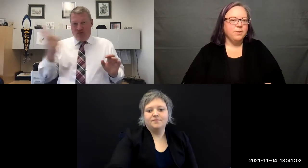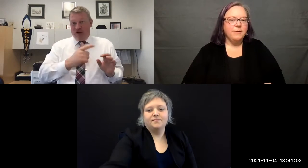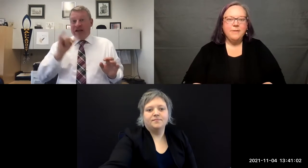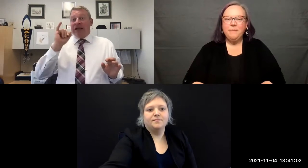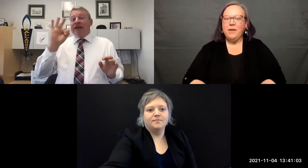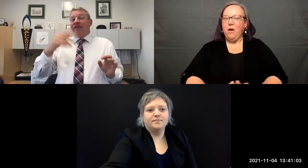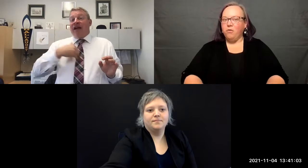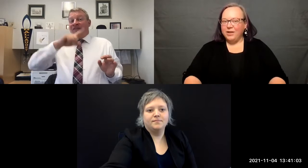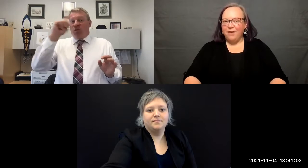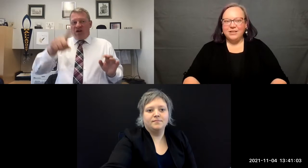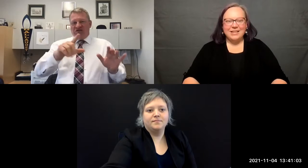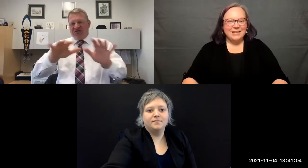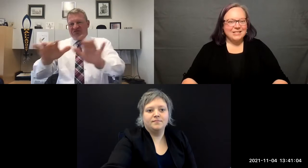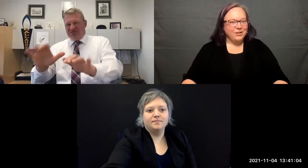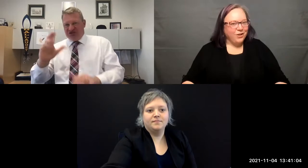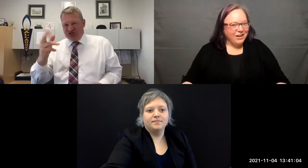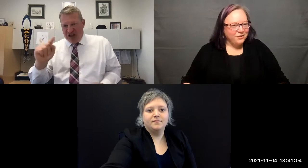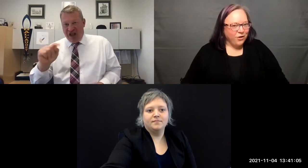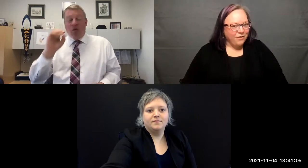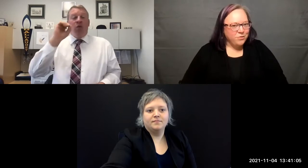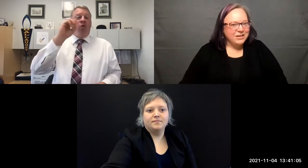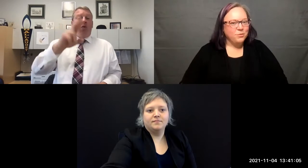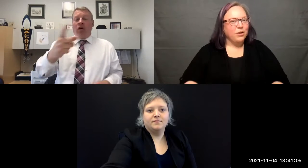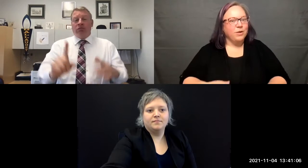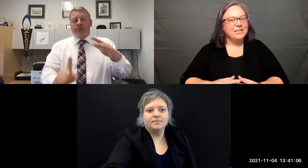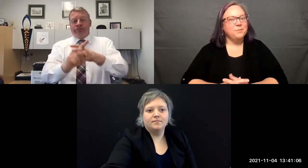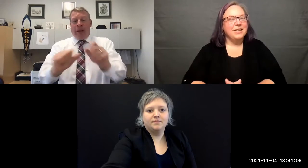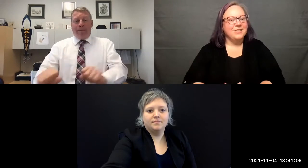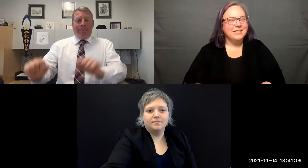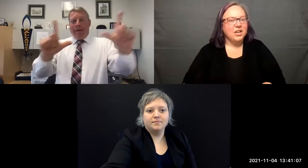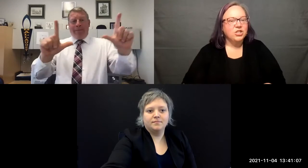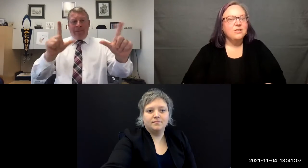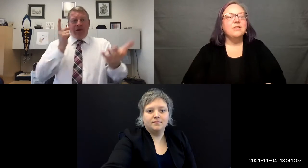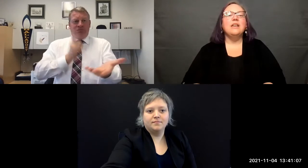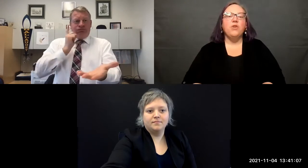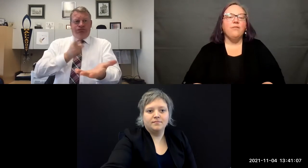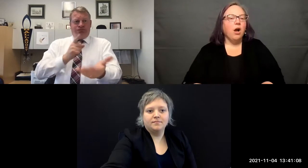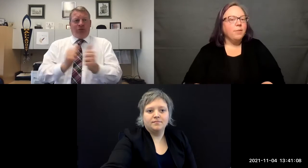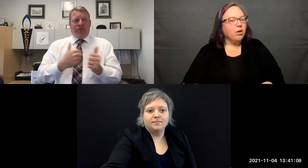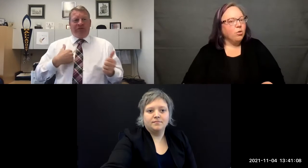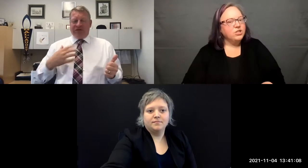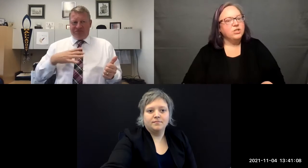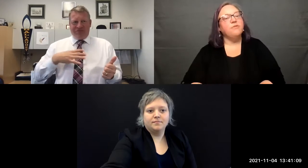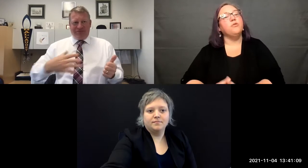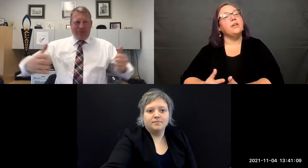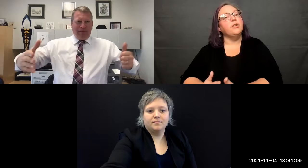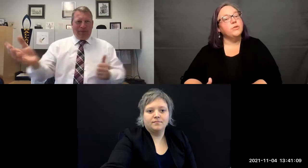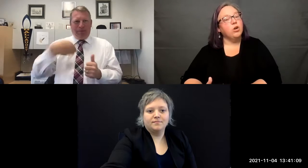Hopefully everything is clear cut for everyone and we are ready to begin the discussion. If If you have a comment or question, feel free to use our